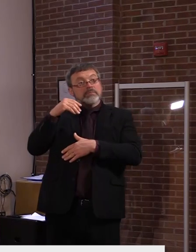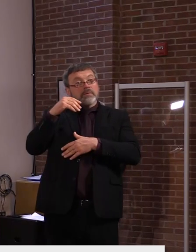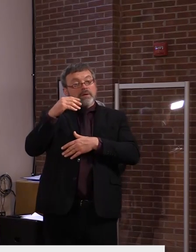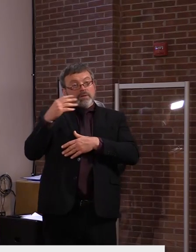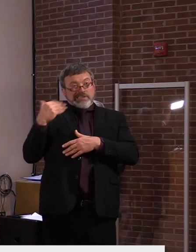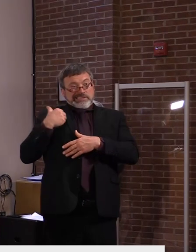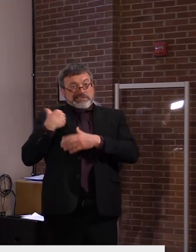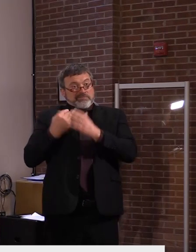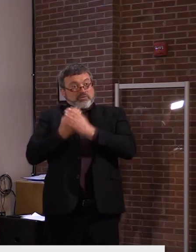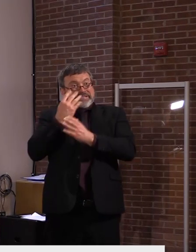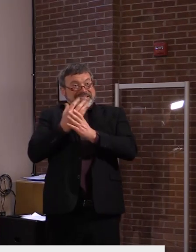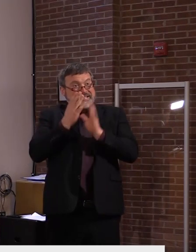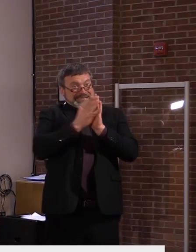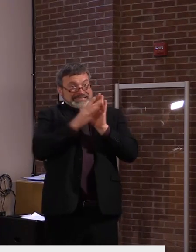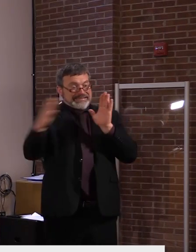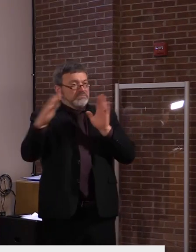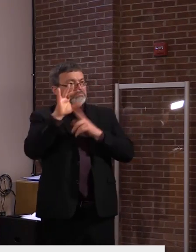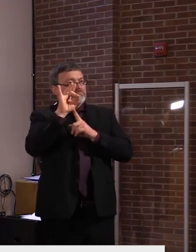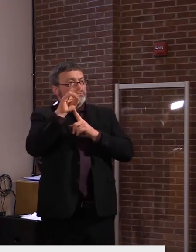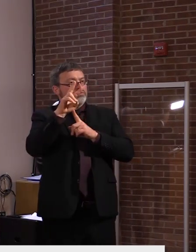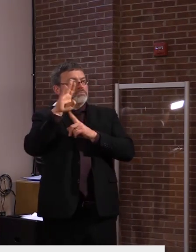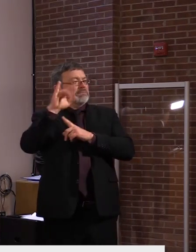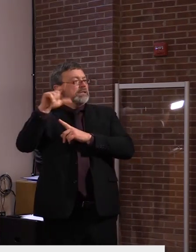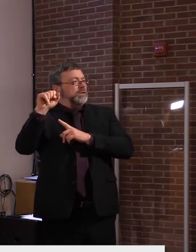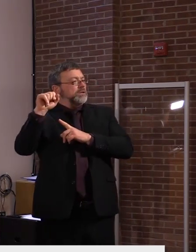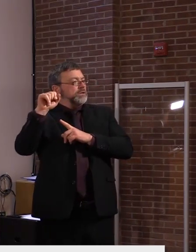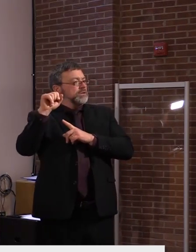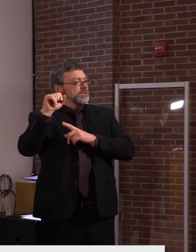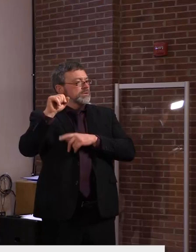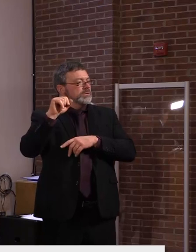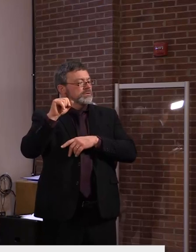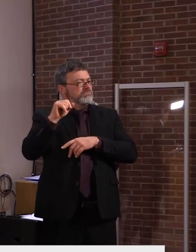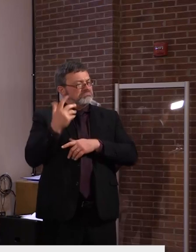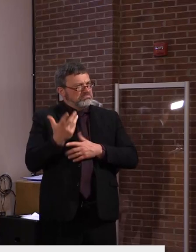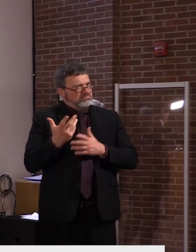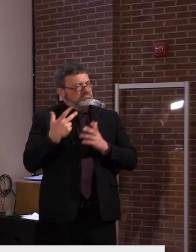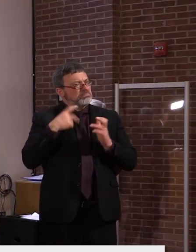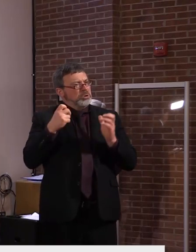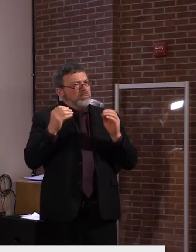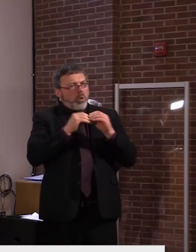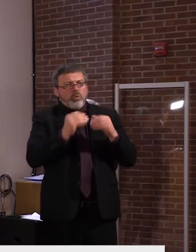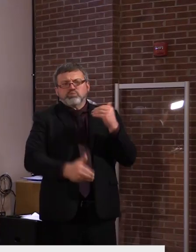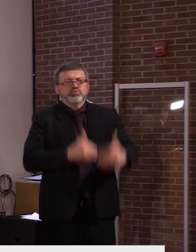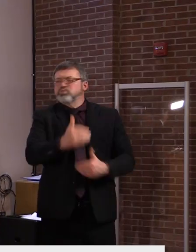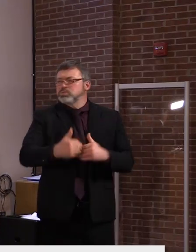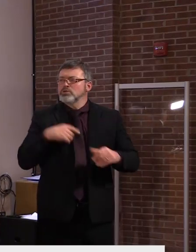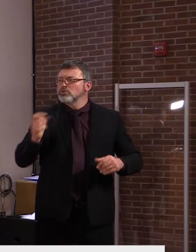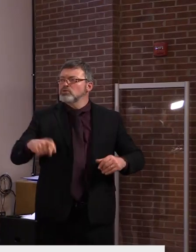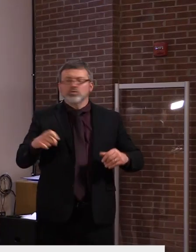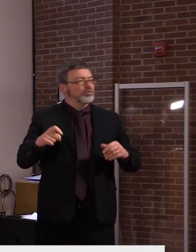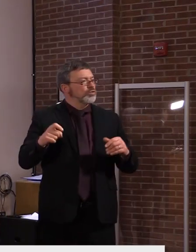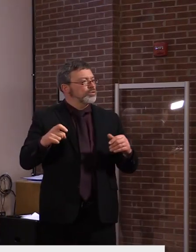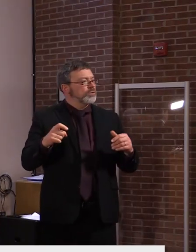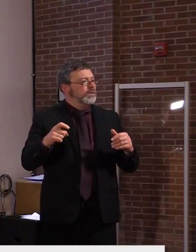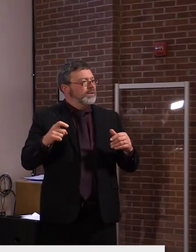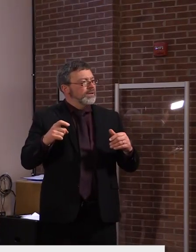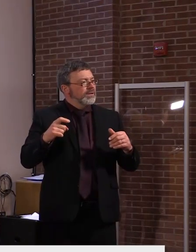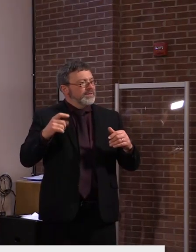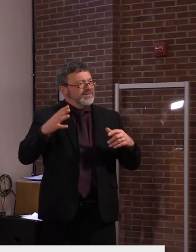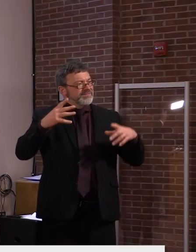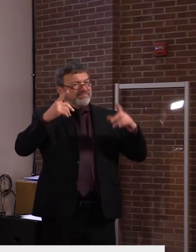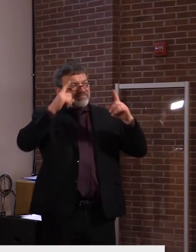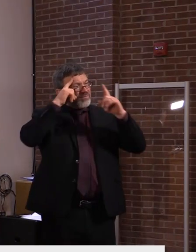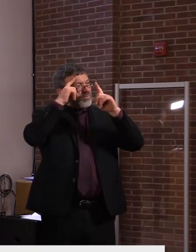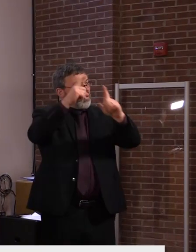days, which is something that I've been talking about for a number of years. So hopefully that's the benchmark, and then they can go to